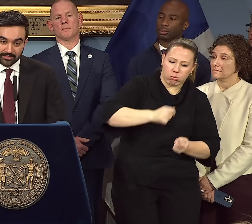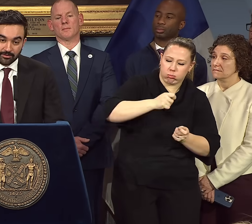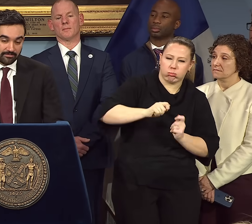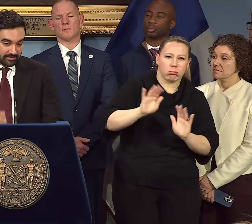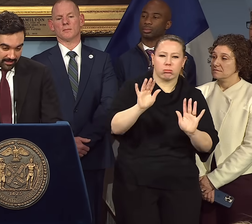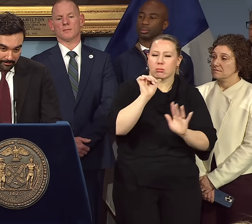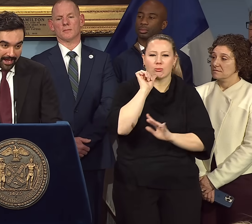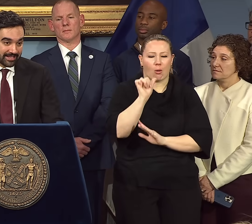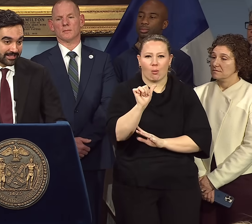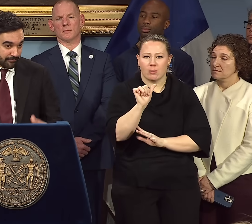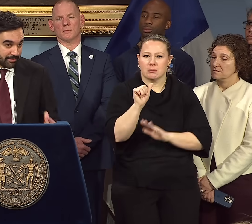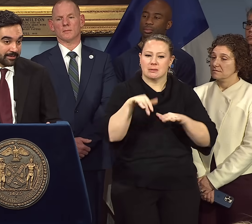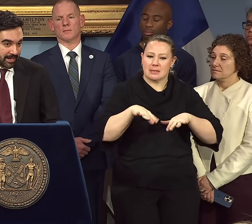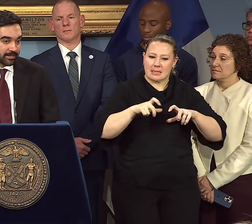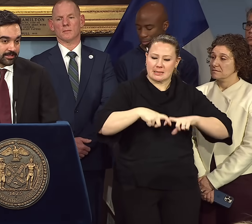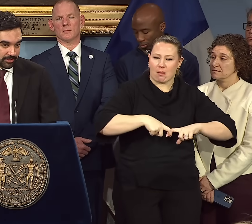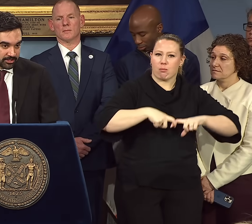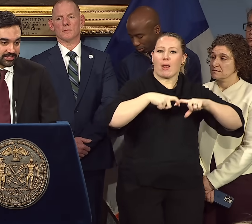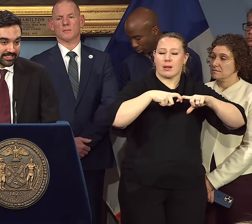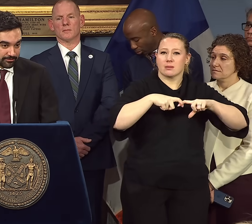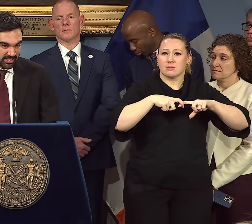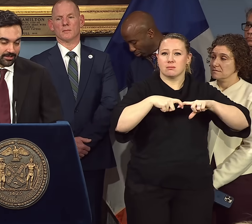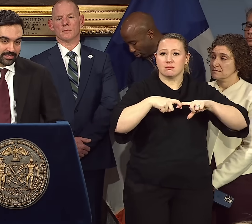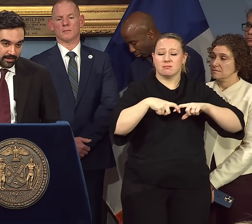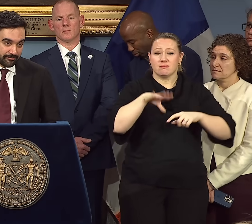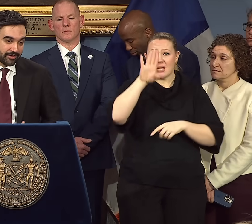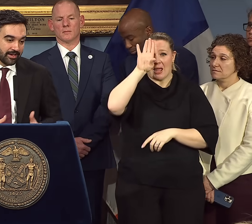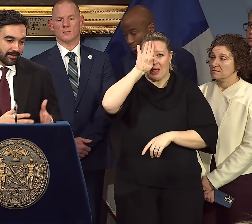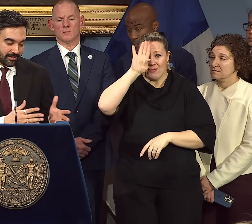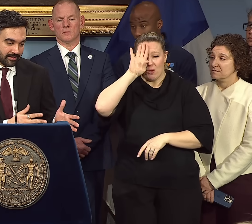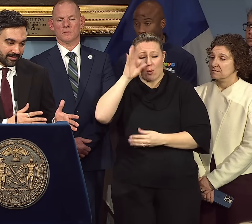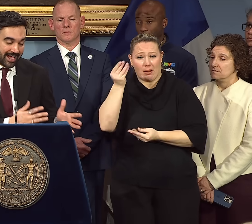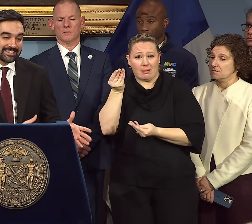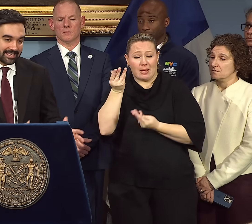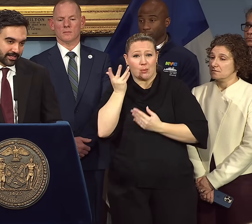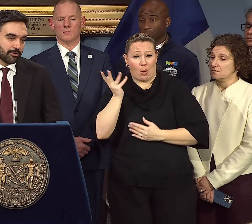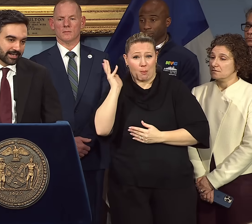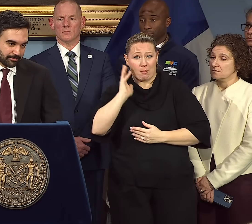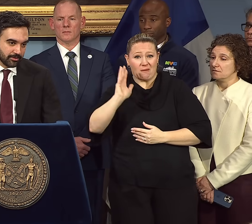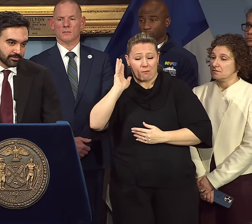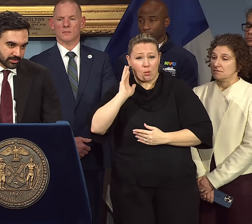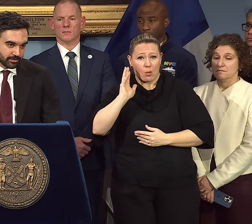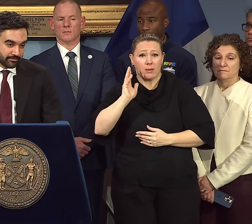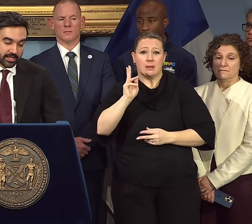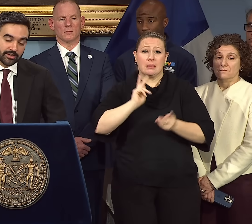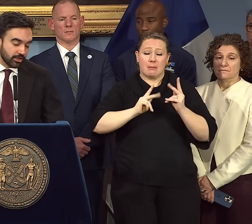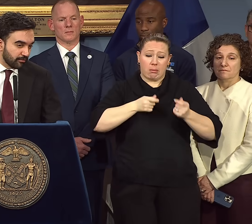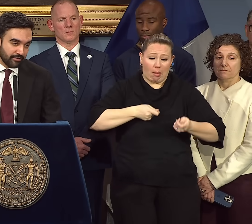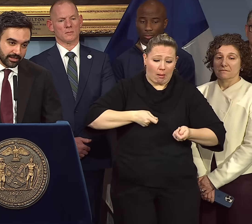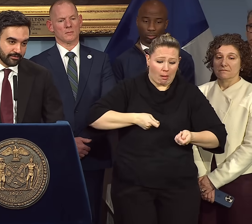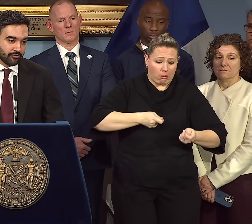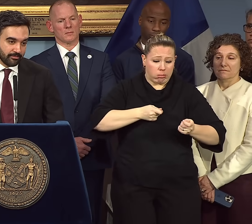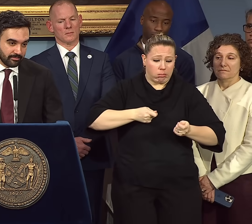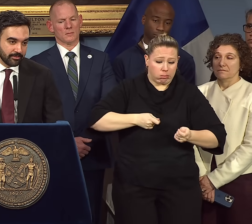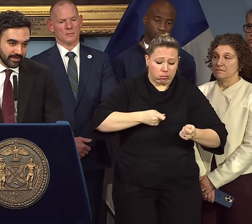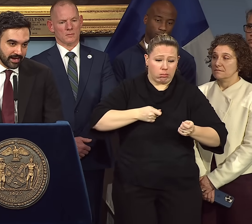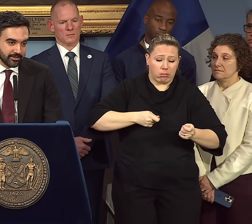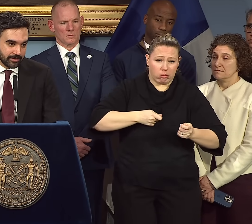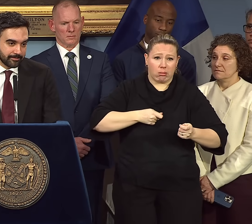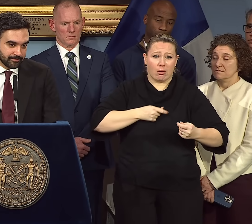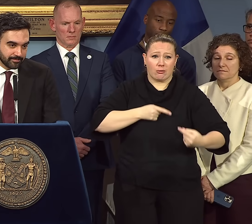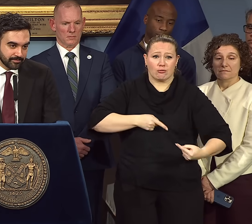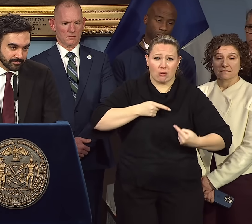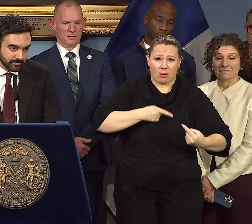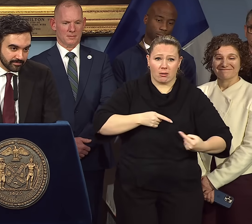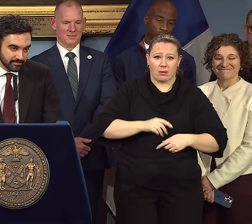shared with us, in the past there have been medical emergencies as a result of not taking the correct approach with snow shoveling. And don't find your form from the way that I